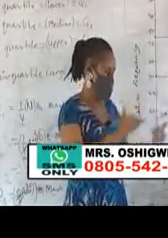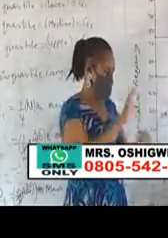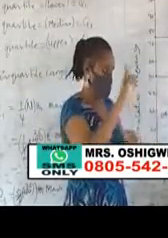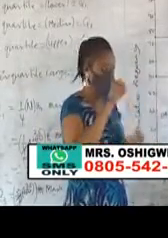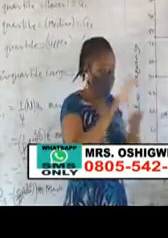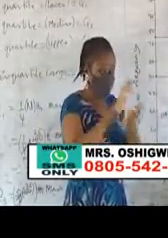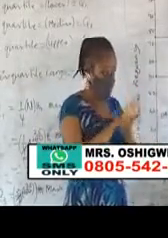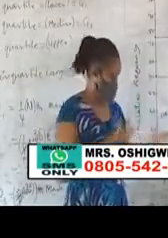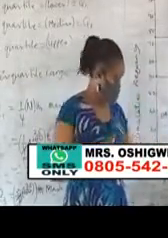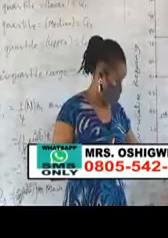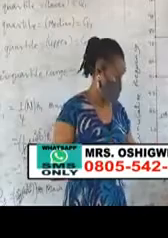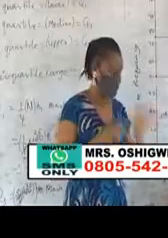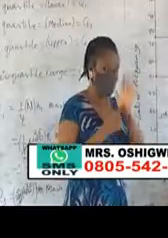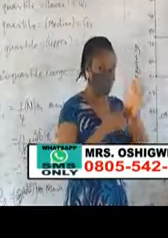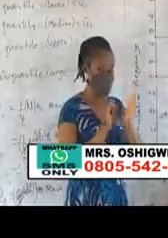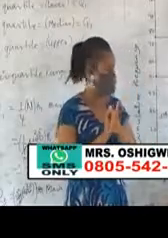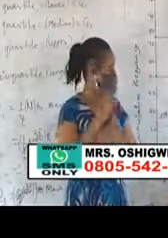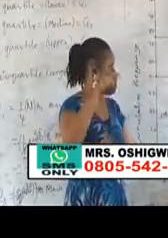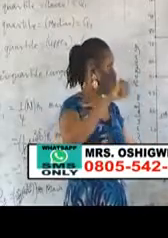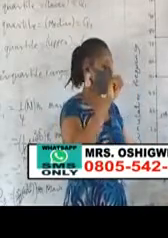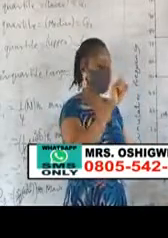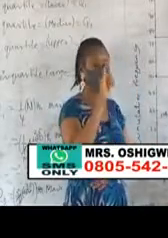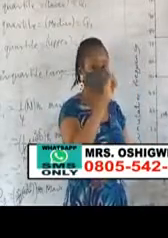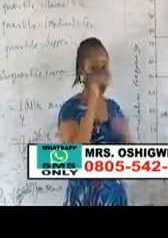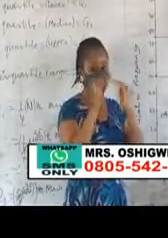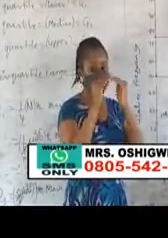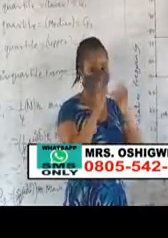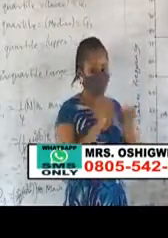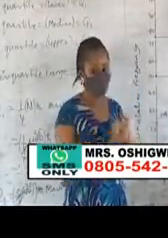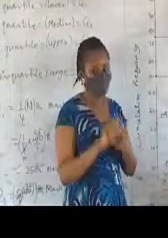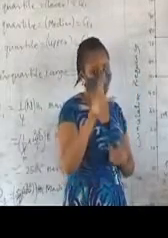to, from the graph, Q1 is equal to